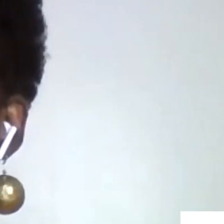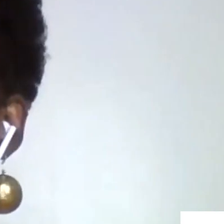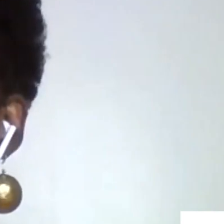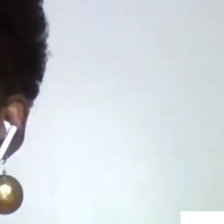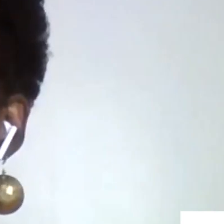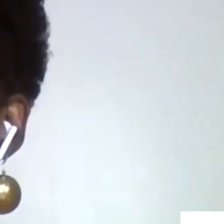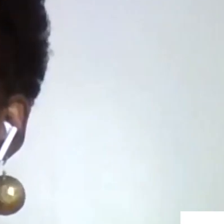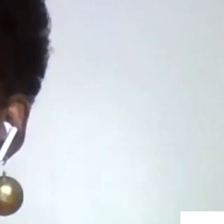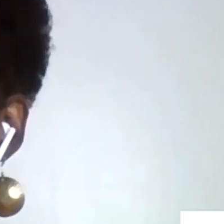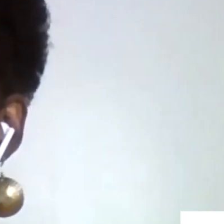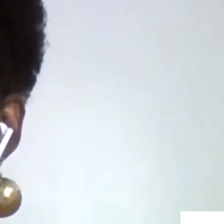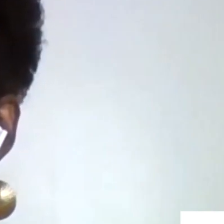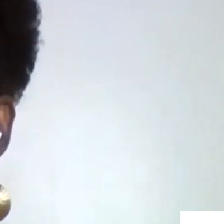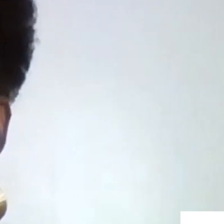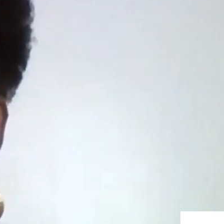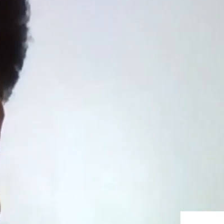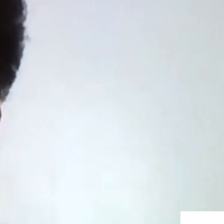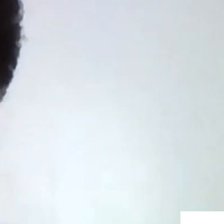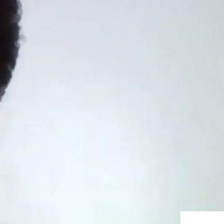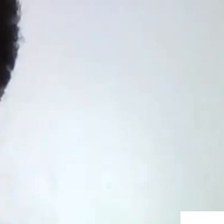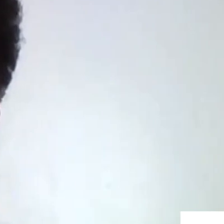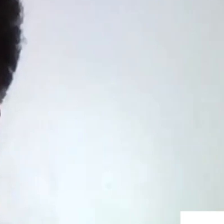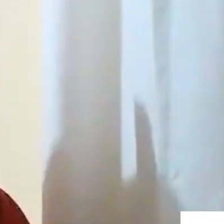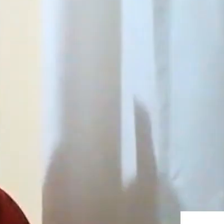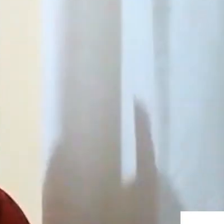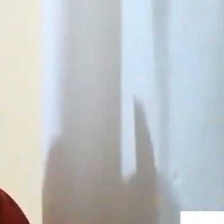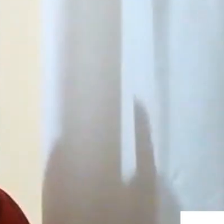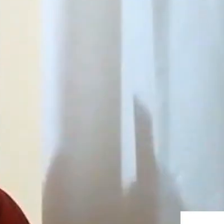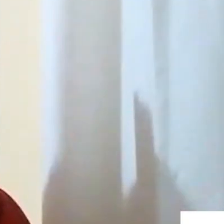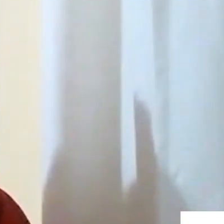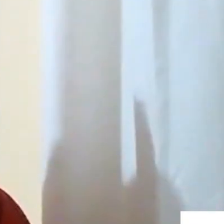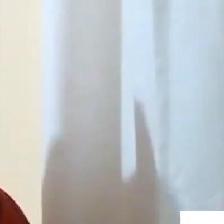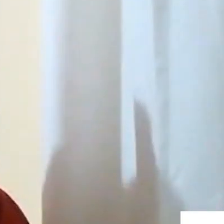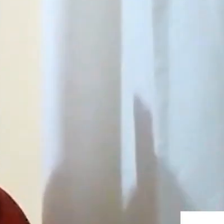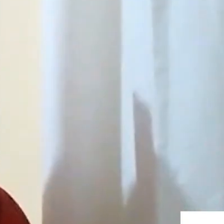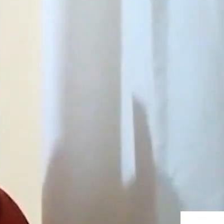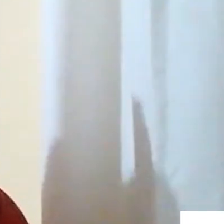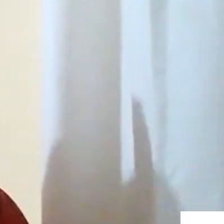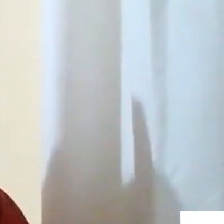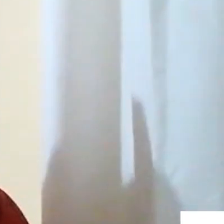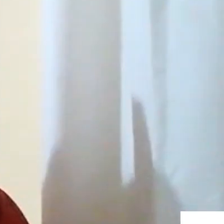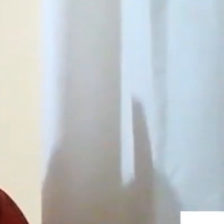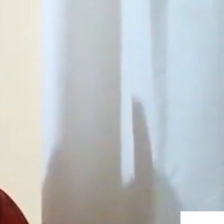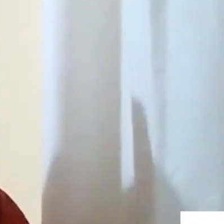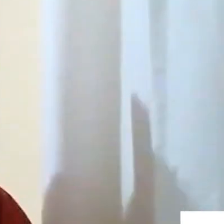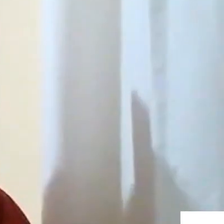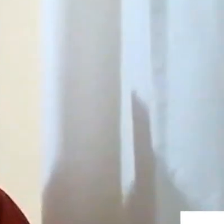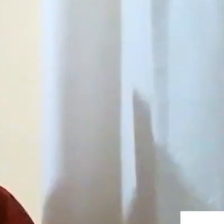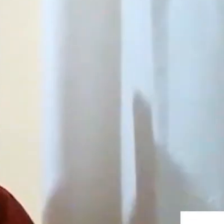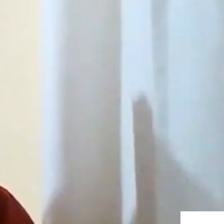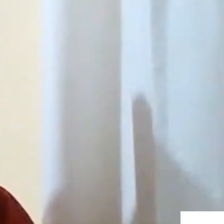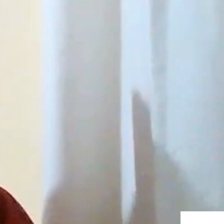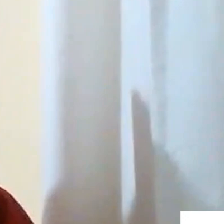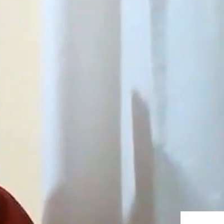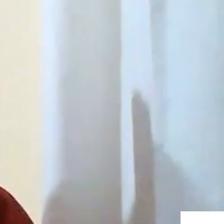a sign language interpreter. Just let me do what technology requires of me so that she can